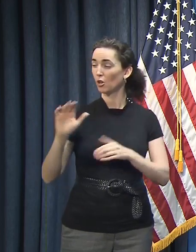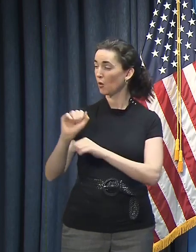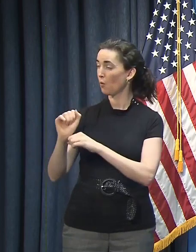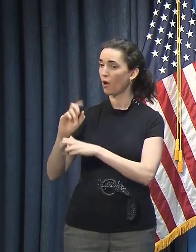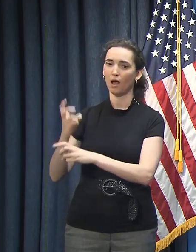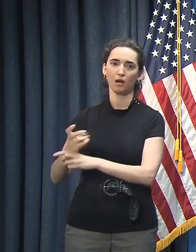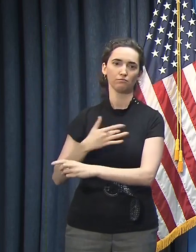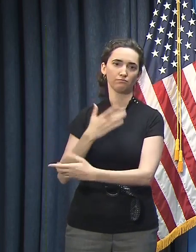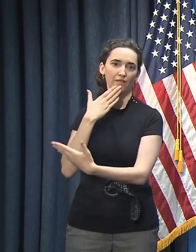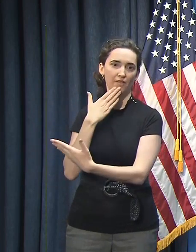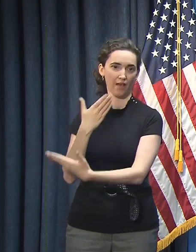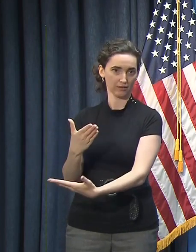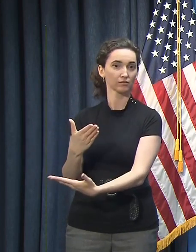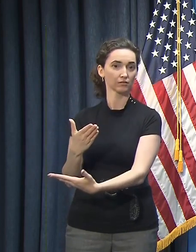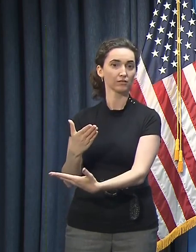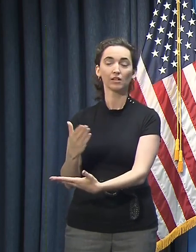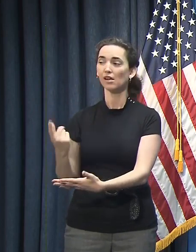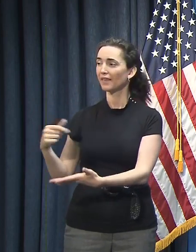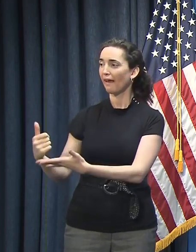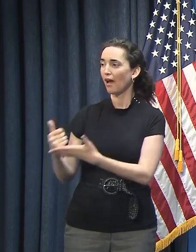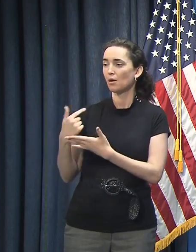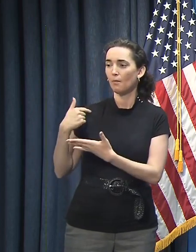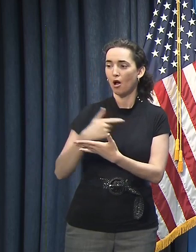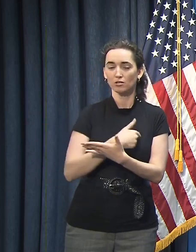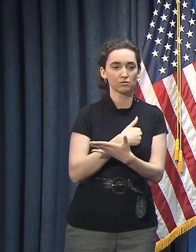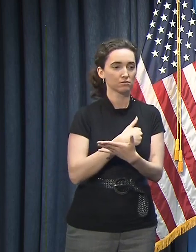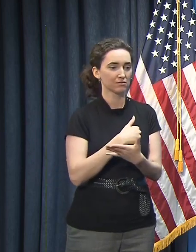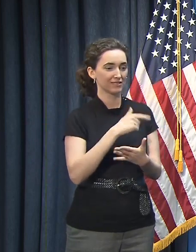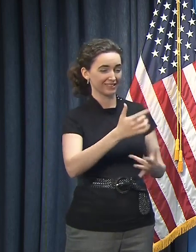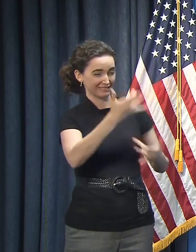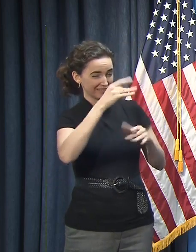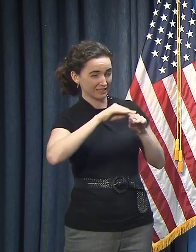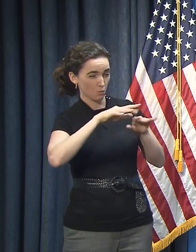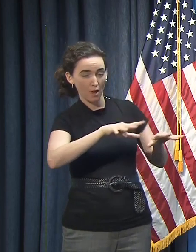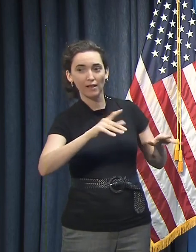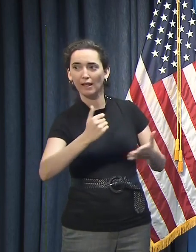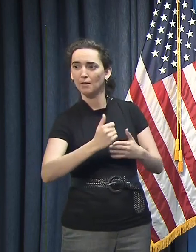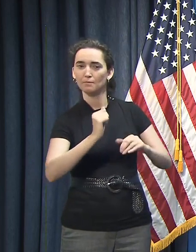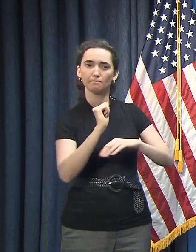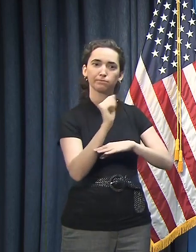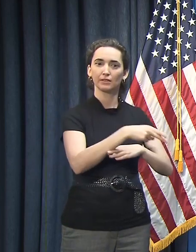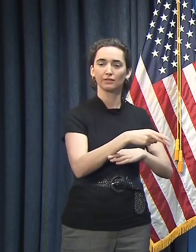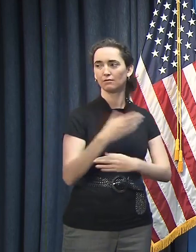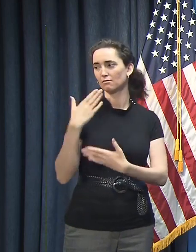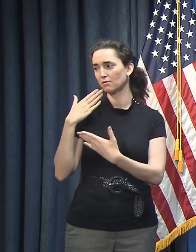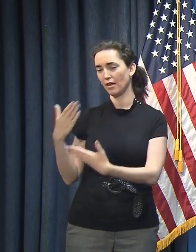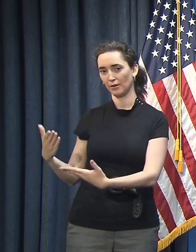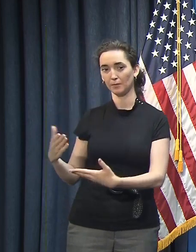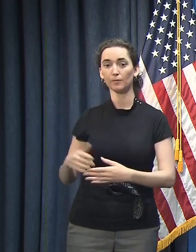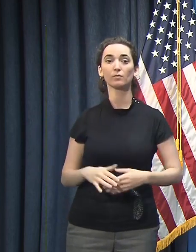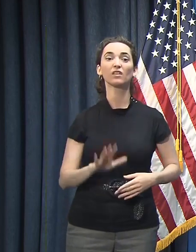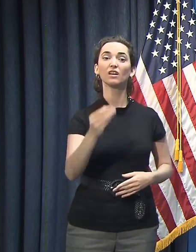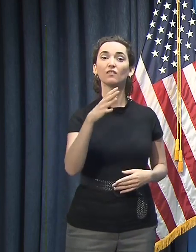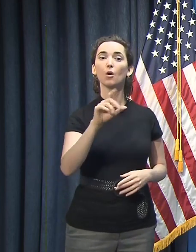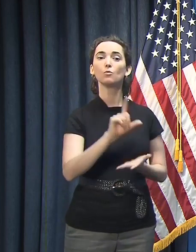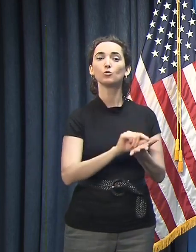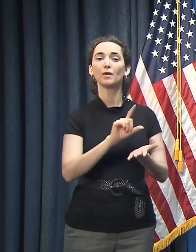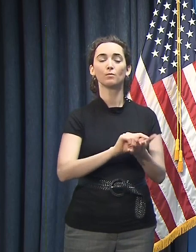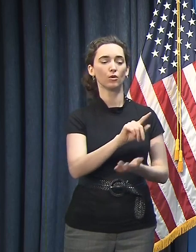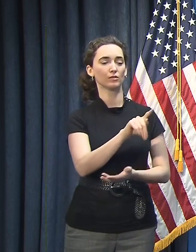do that and the work that they're doing to help us fight against this disease. And I want to let you know that the Times-Picayune and the New